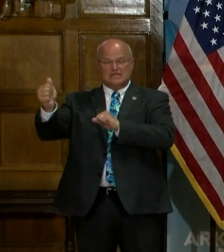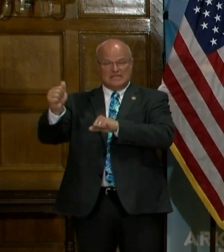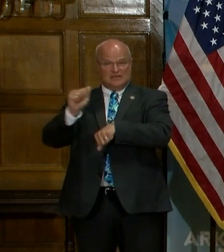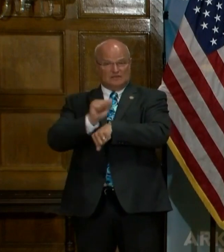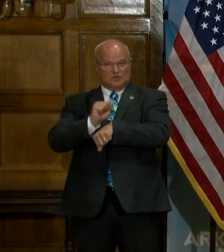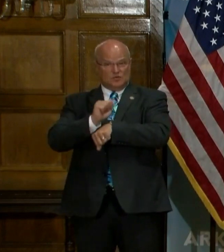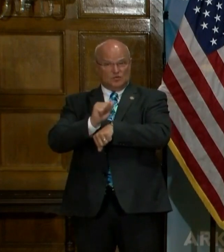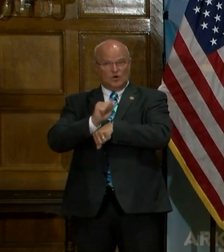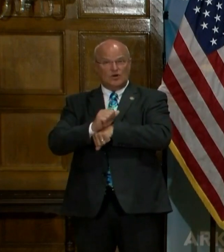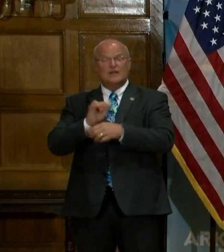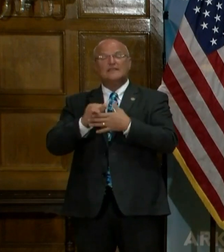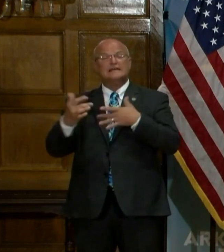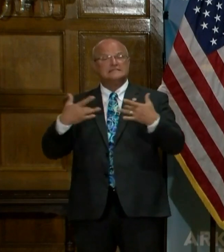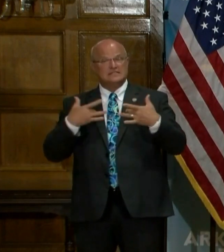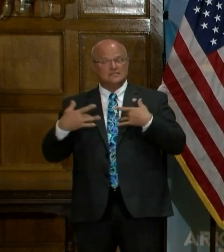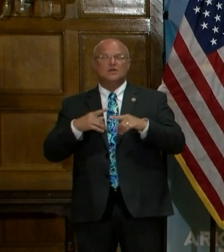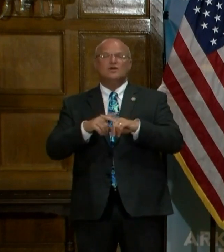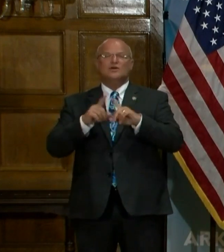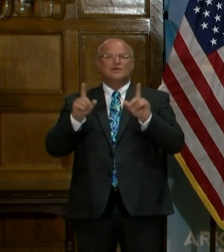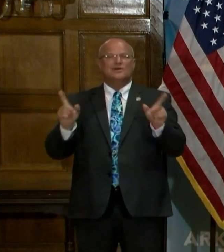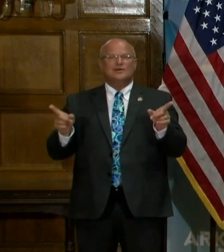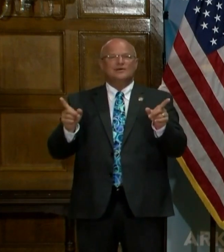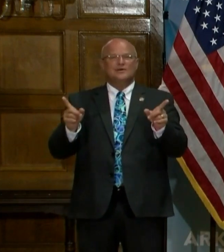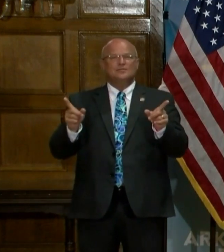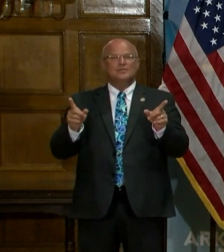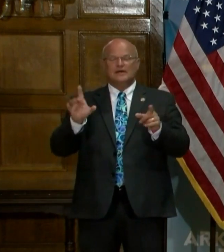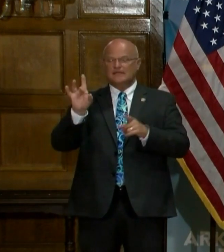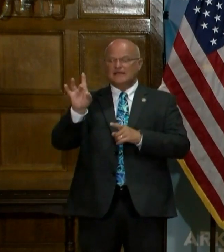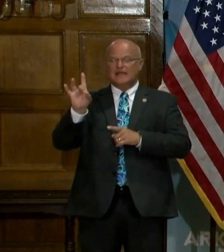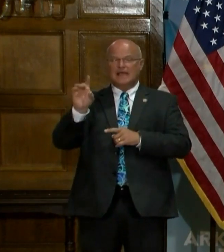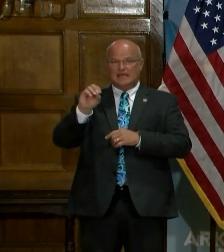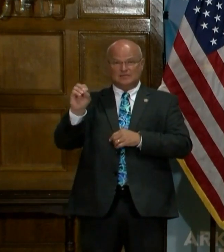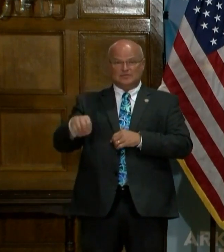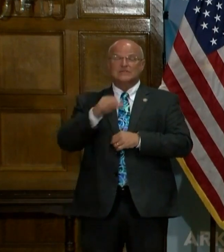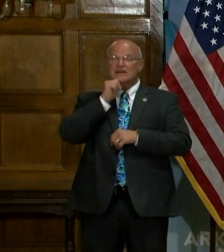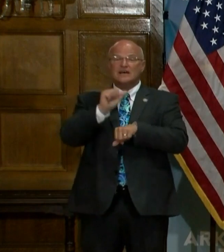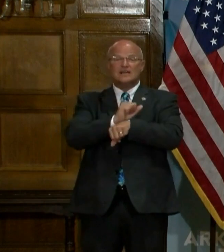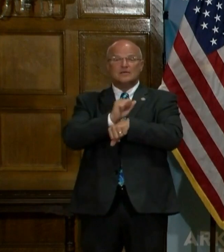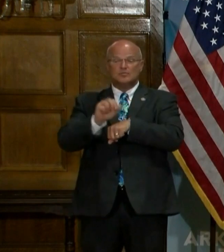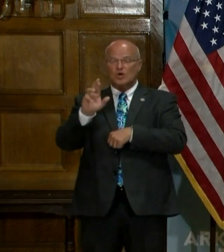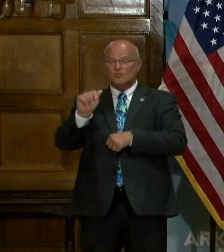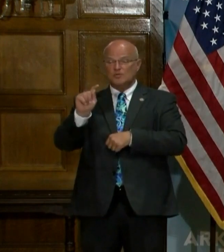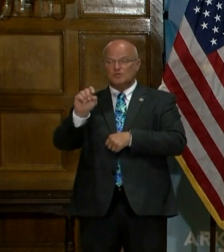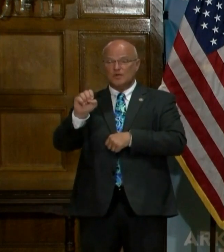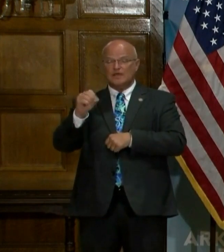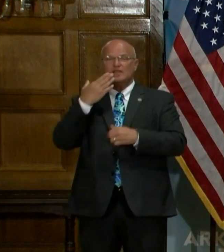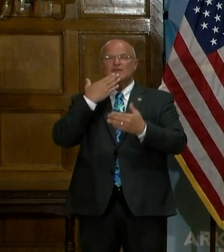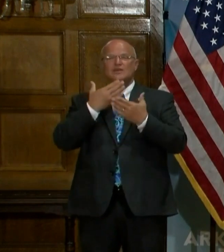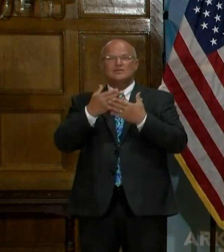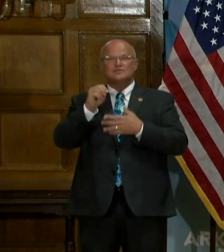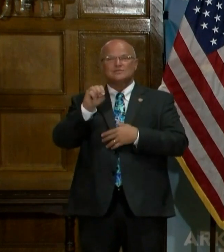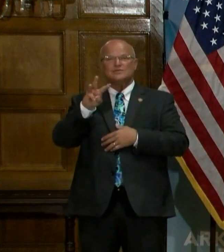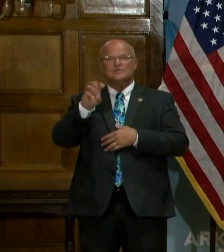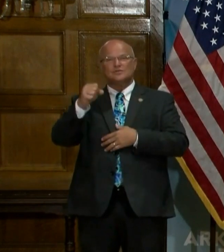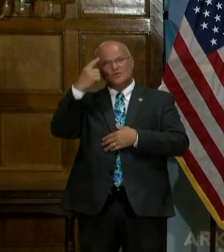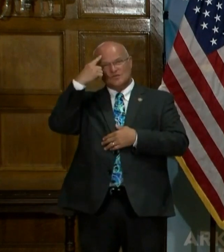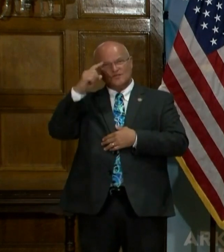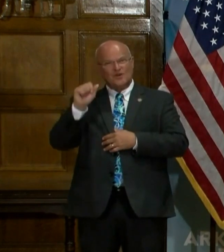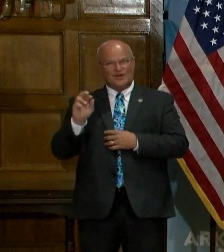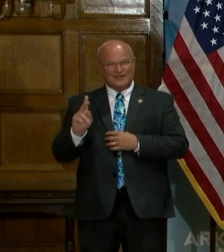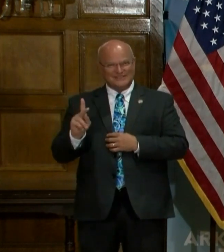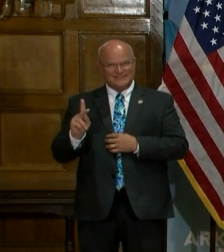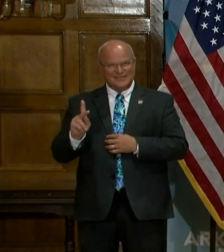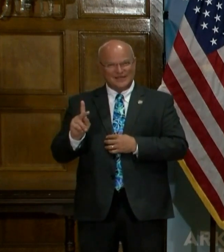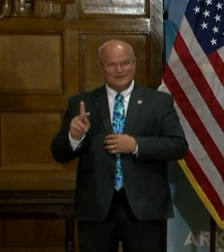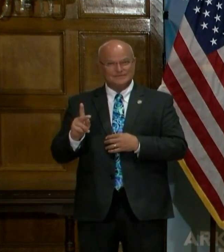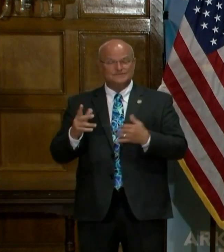workforce. That is a concern, but the 8% unemployment rate is good news for Arkansas. And